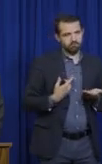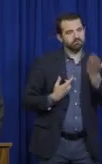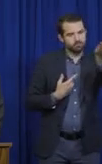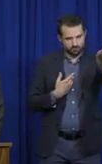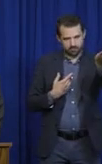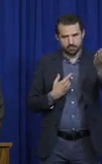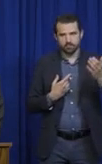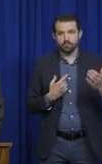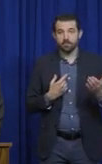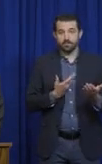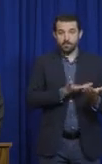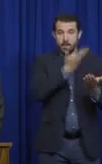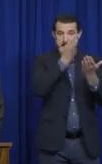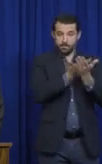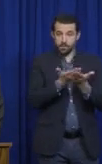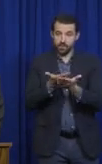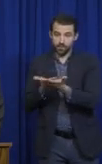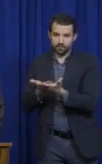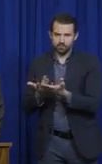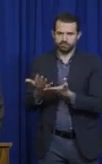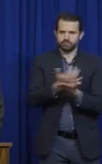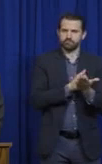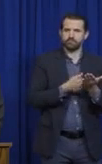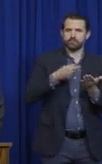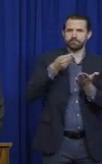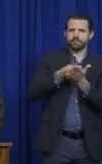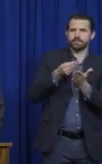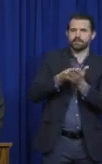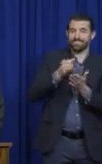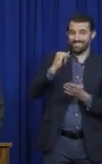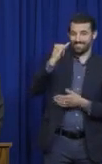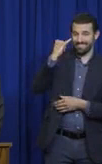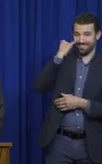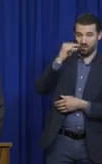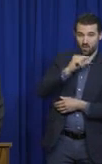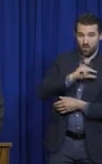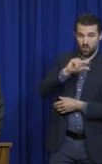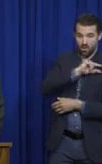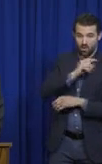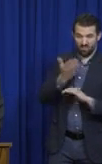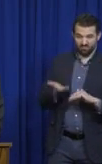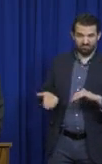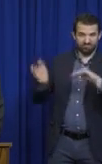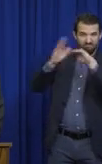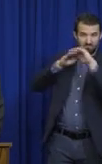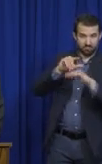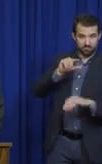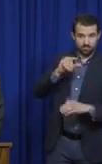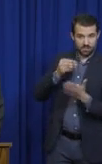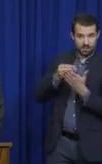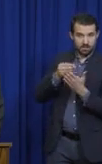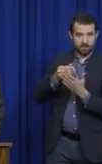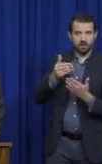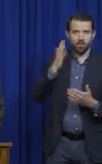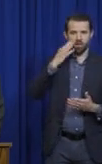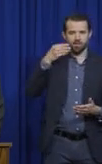earnings, we will ensure that if you are eligible for additional benefits, they will be paid